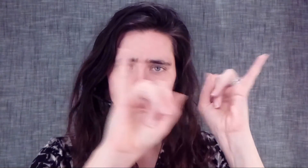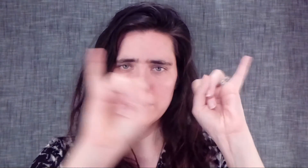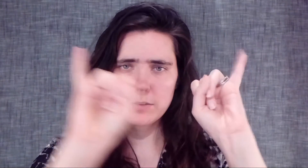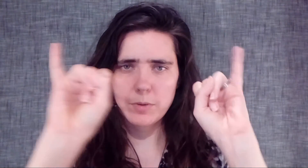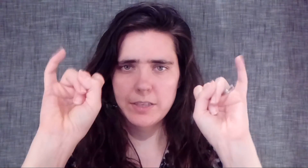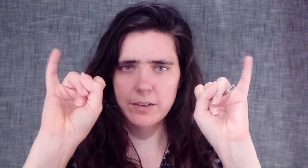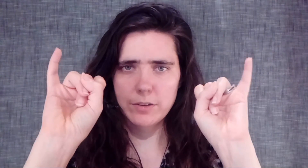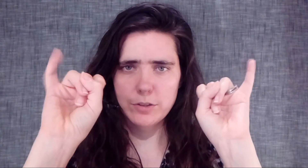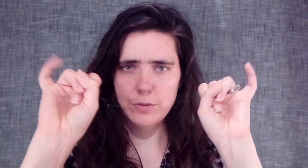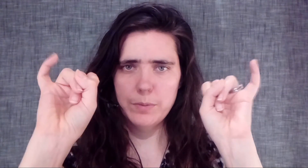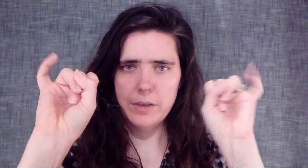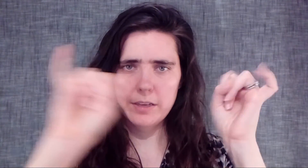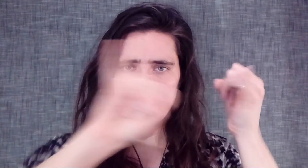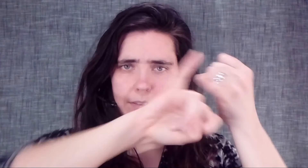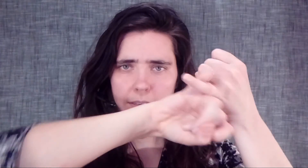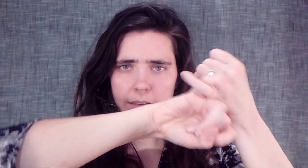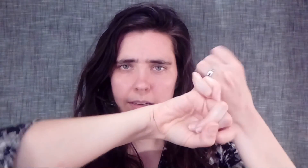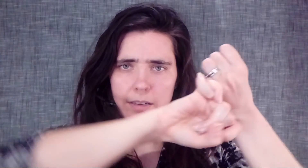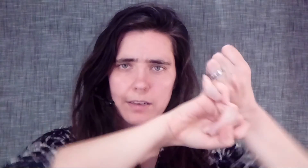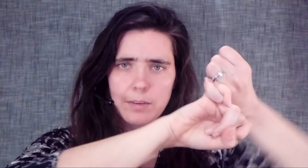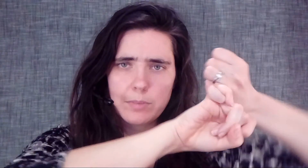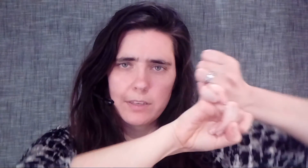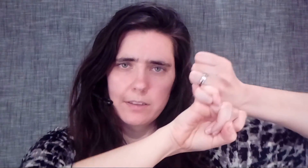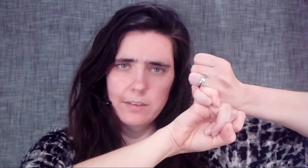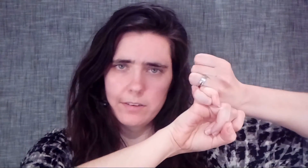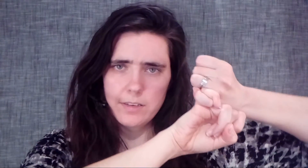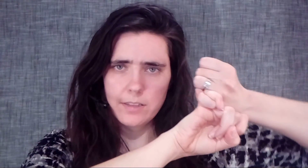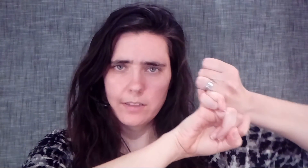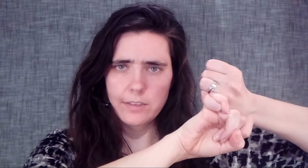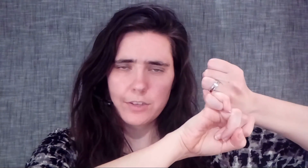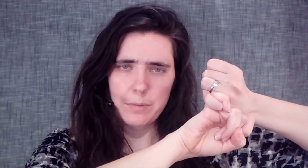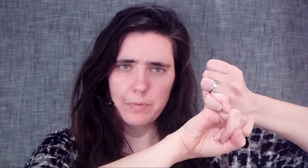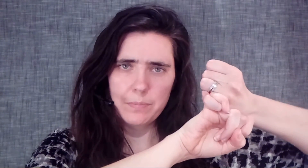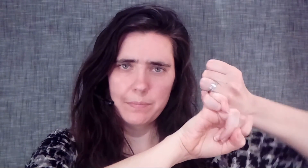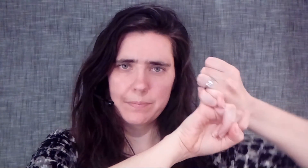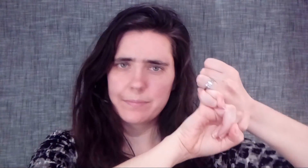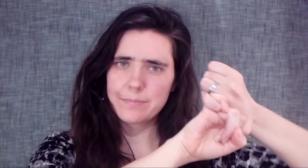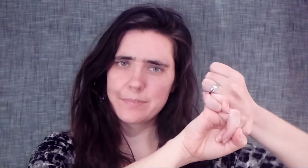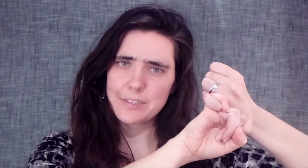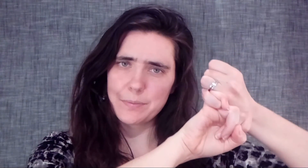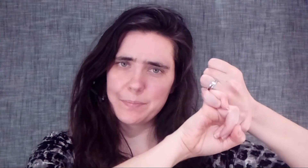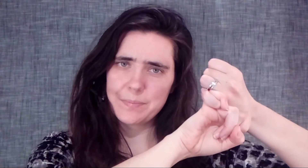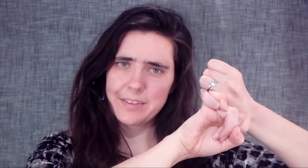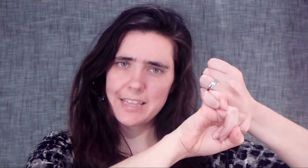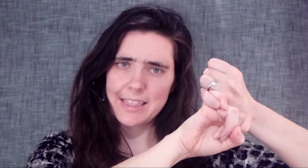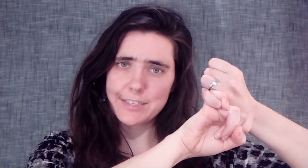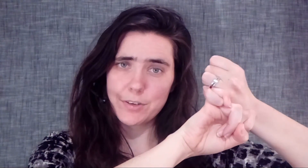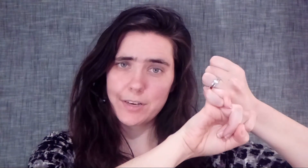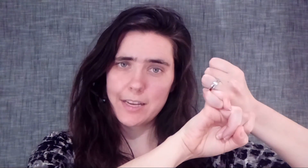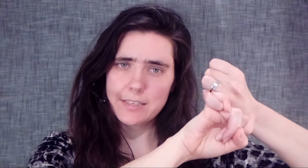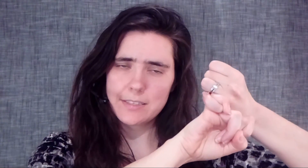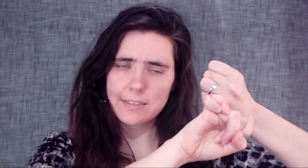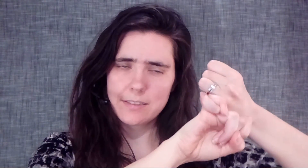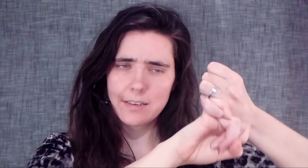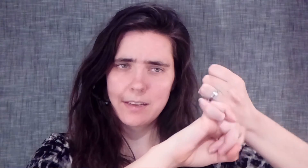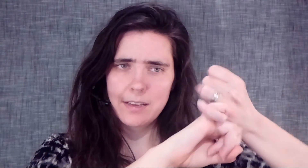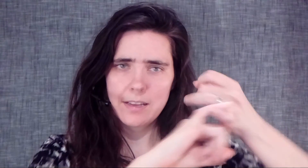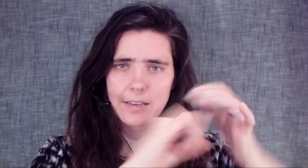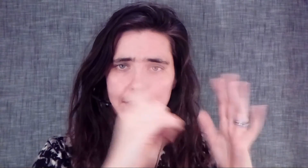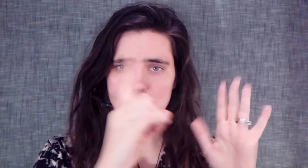S, we take our 2 pinkies, come together in this shape. So that's our S. T,